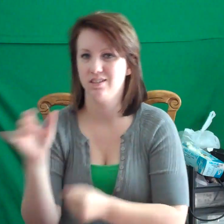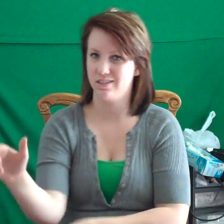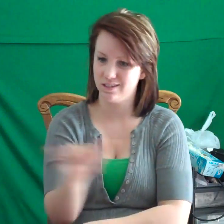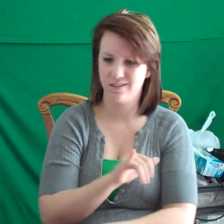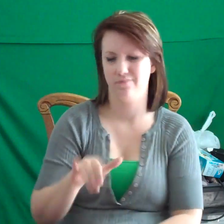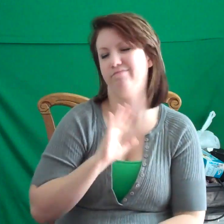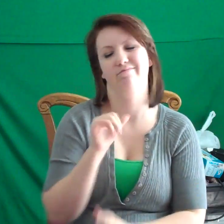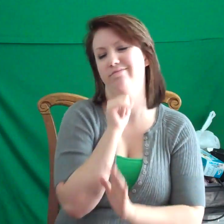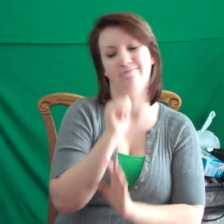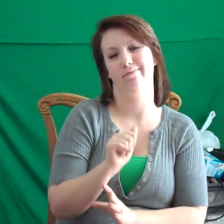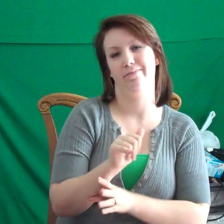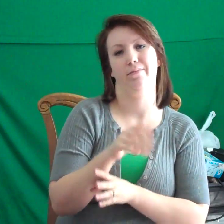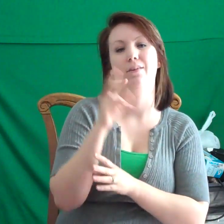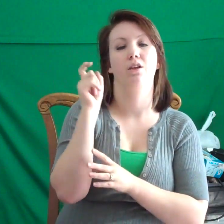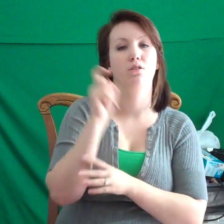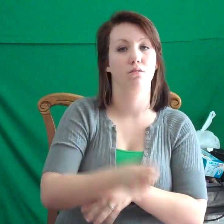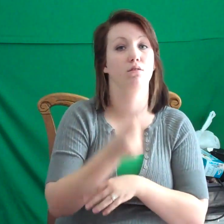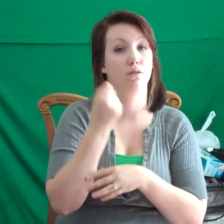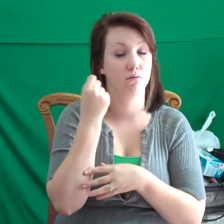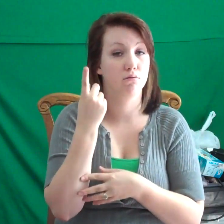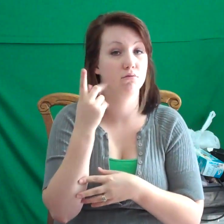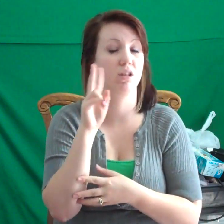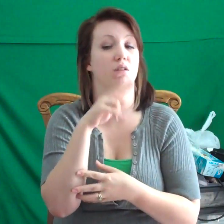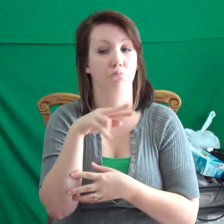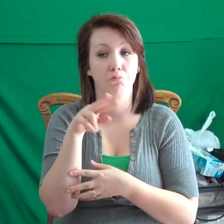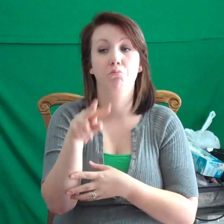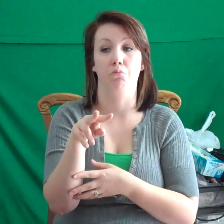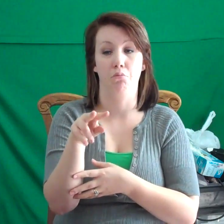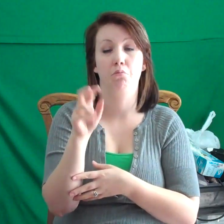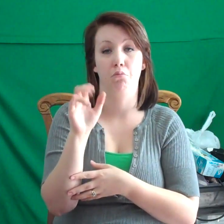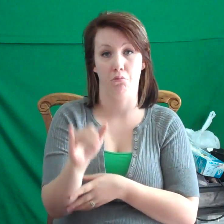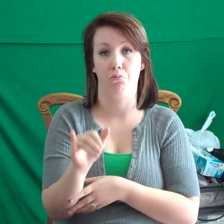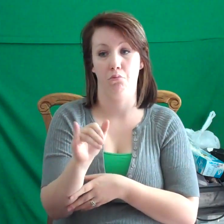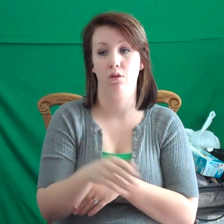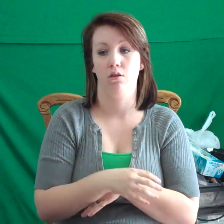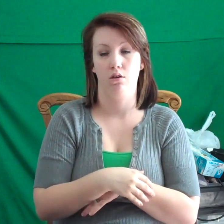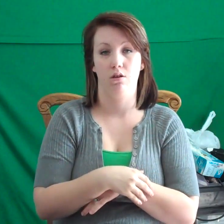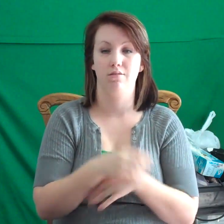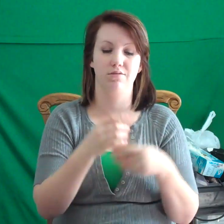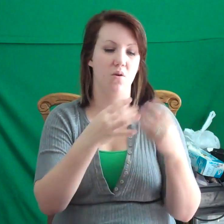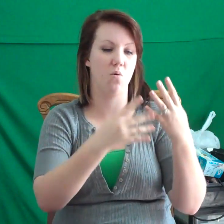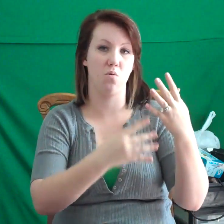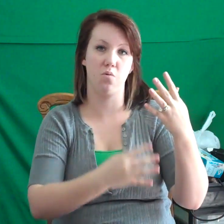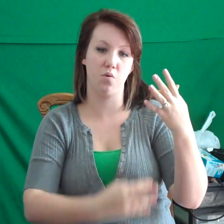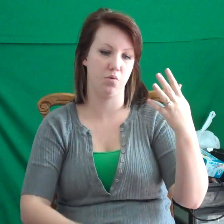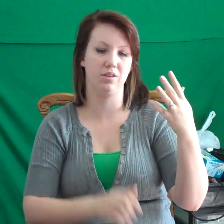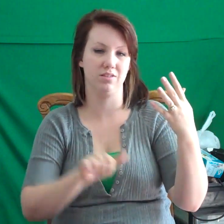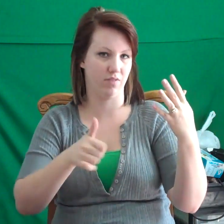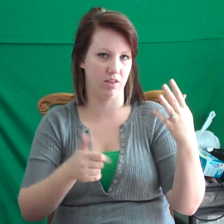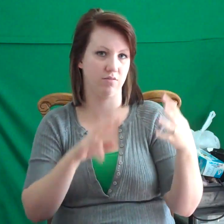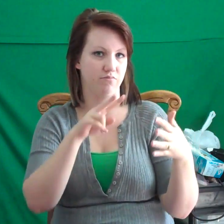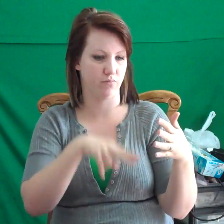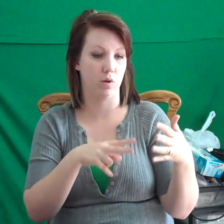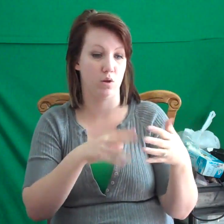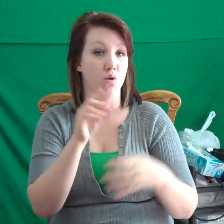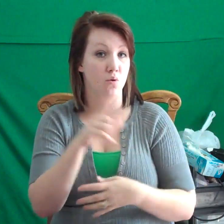answer questions on a knowledge test related to it. There's a whole list of other things that I'll let you look up when you download this from RID's